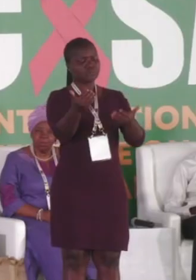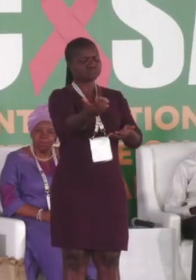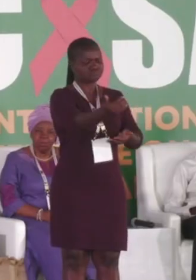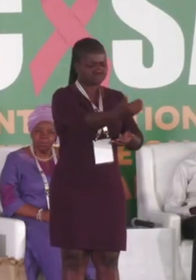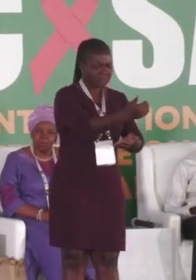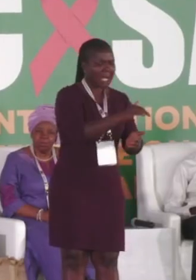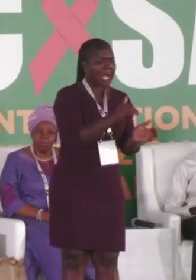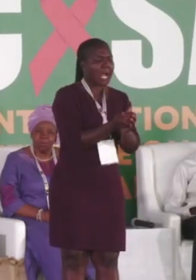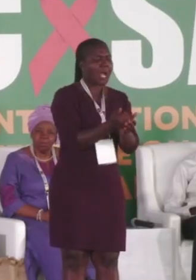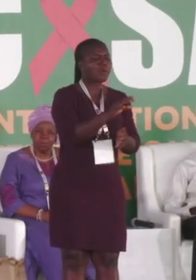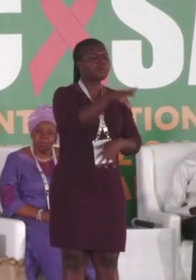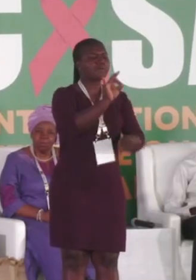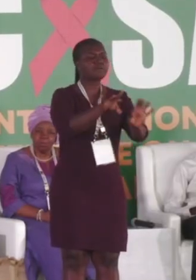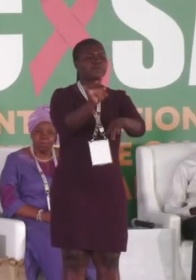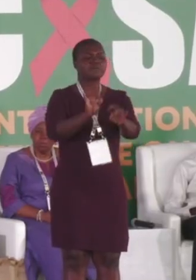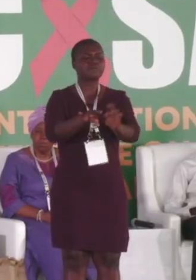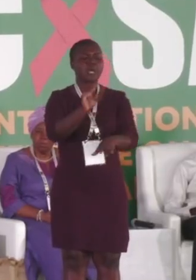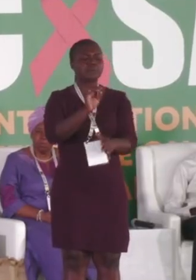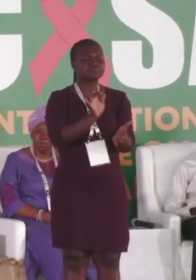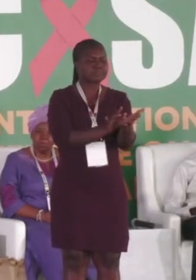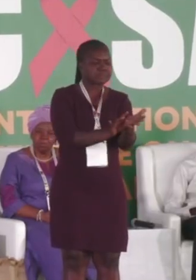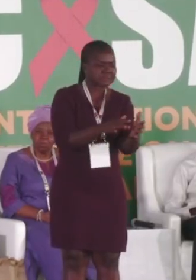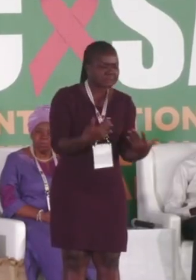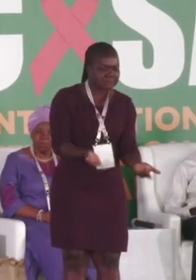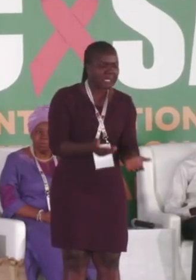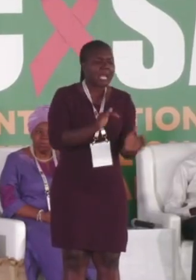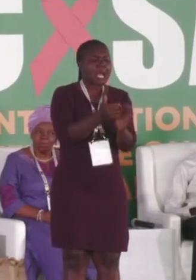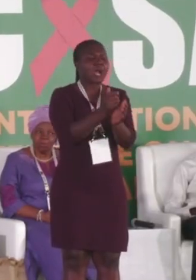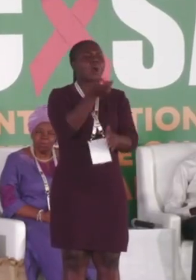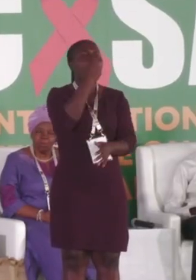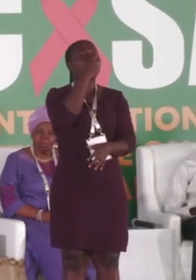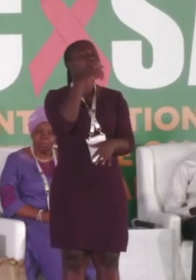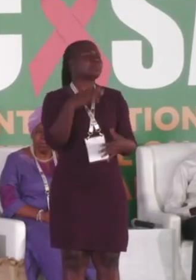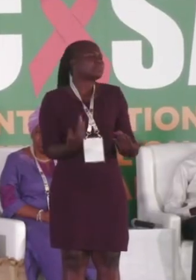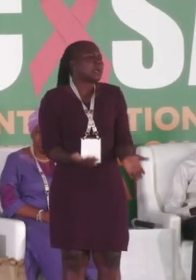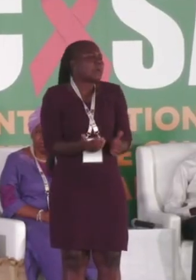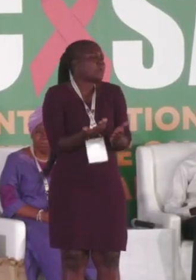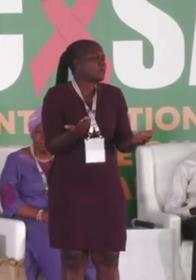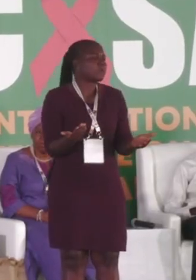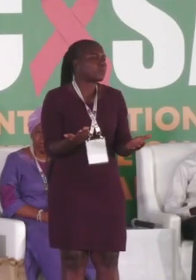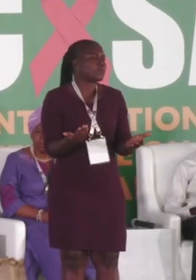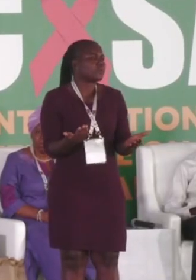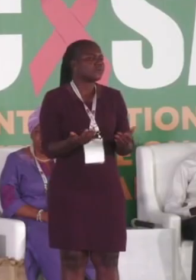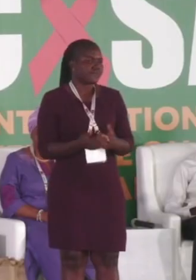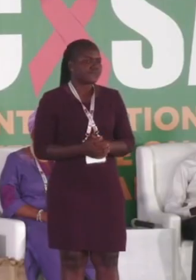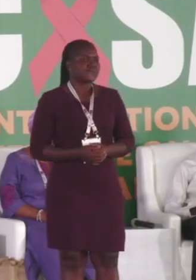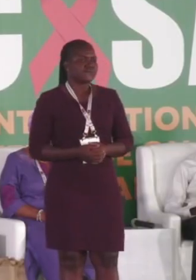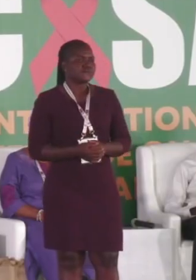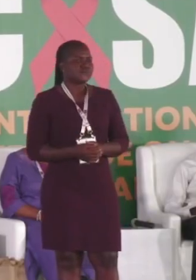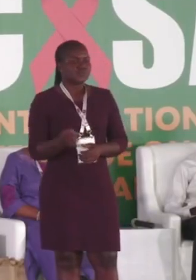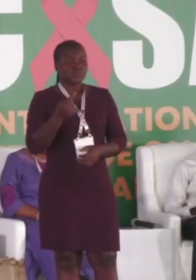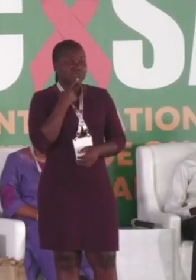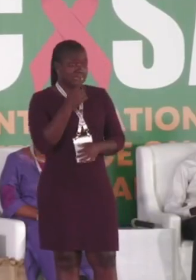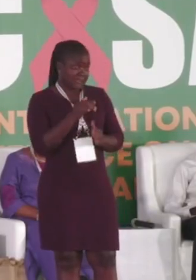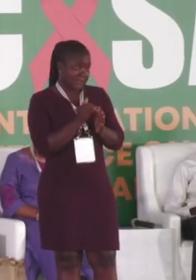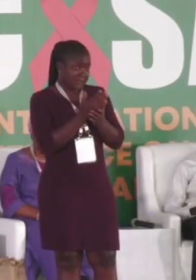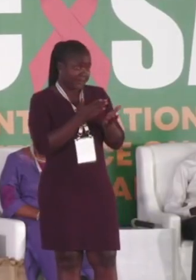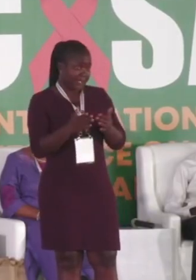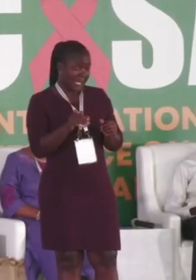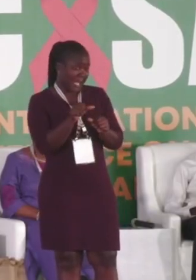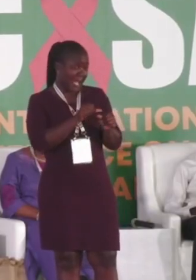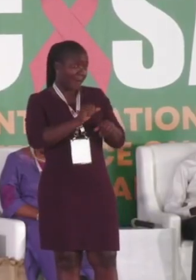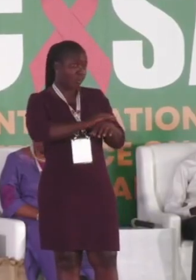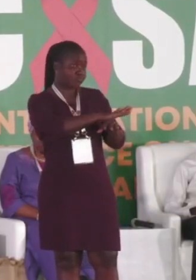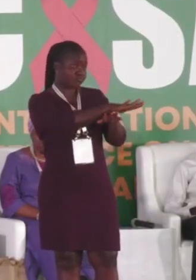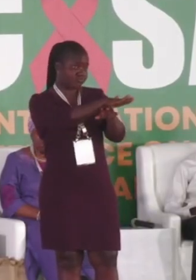drugs and administering the drugs and things like that. And you mentioned something about COVID, which